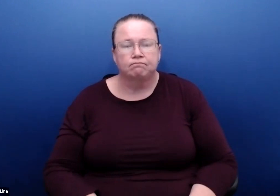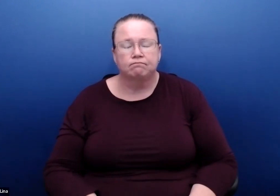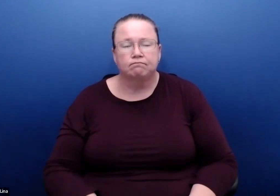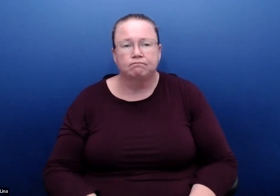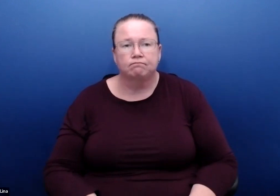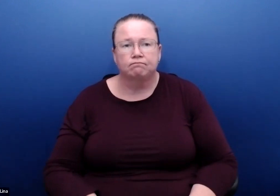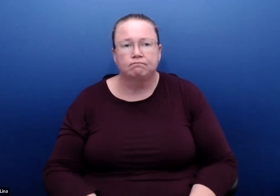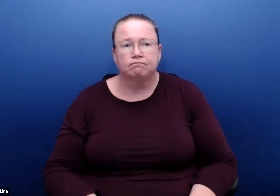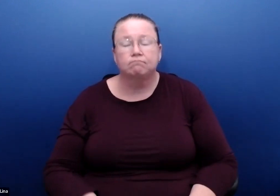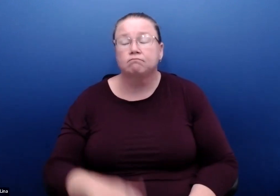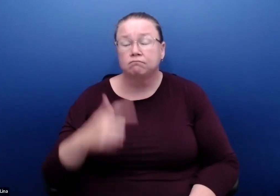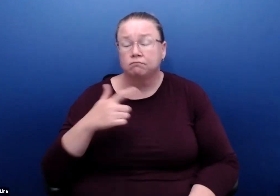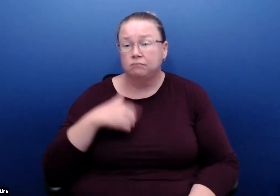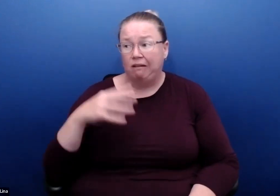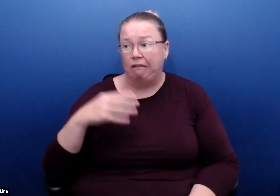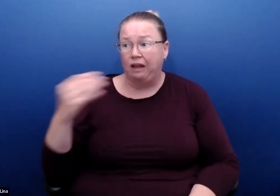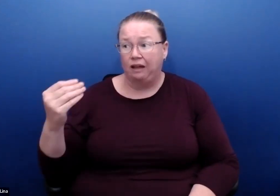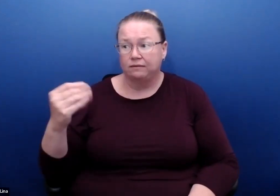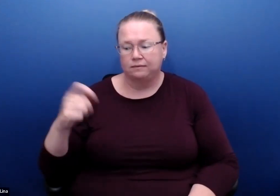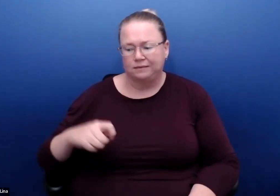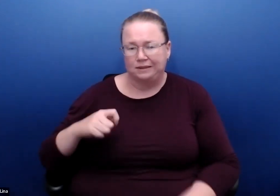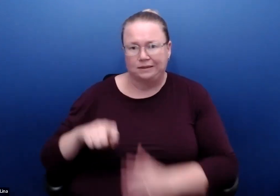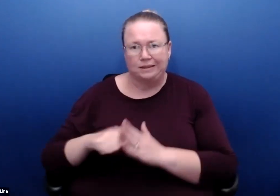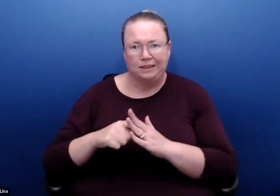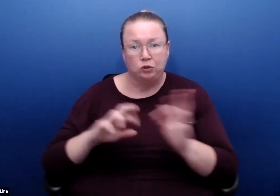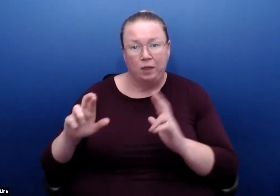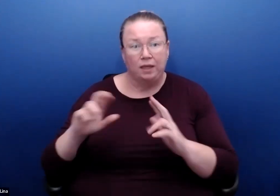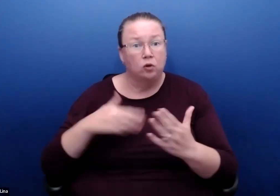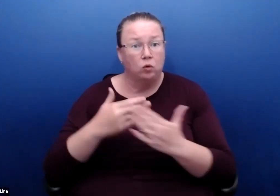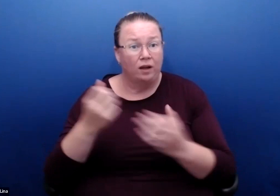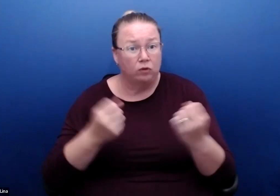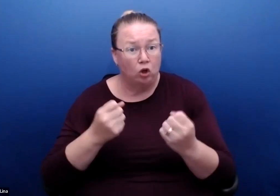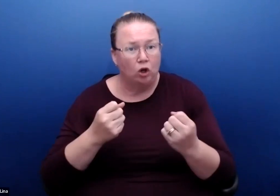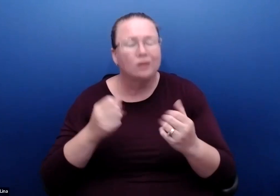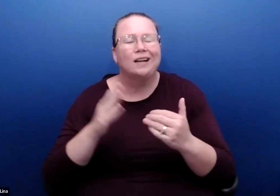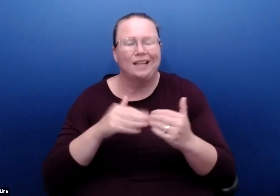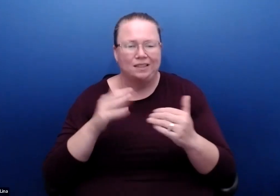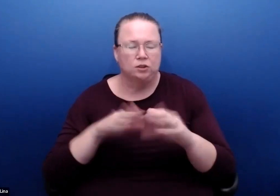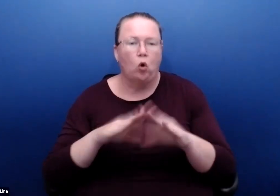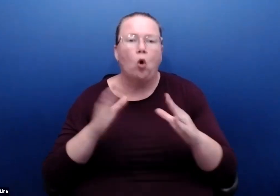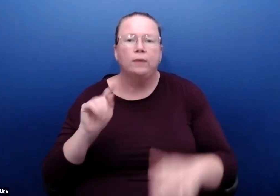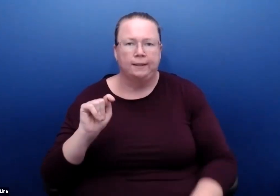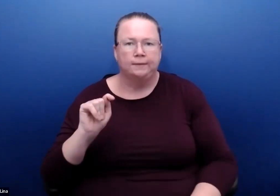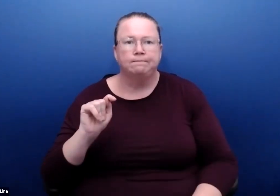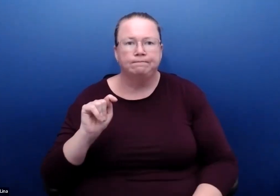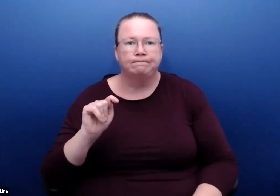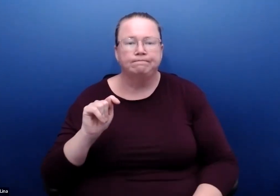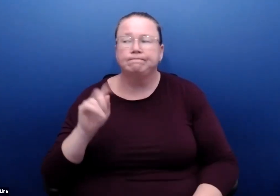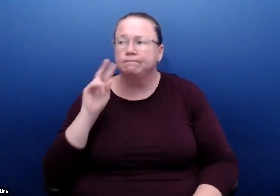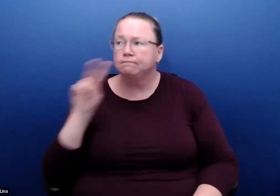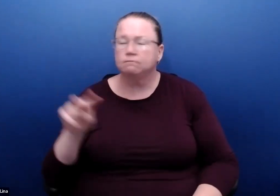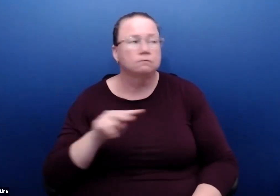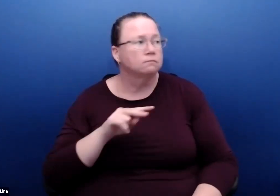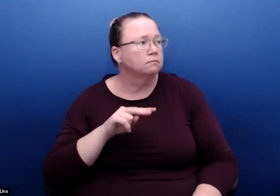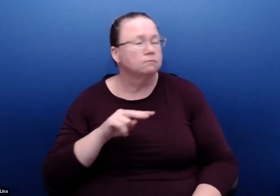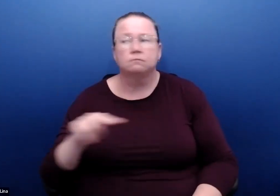No. As I walked out the door, I took out my keys so that when I got to my car, I could easily unlock it. I began looking around to